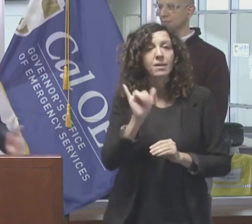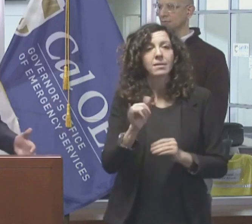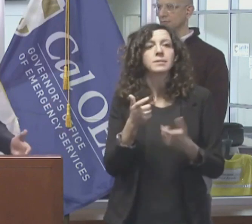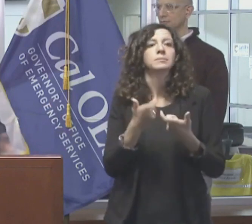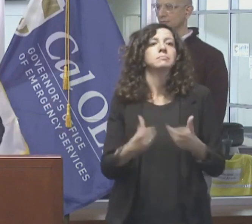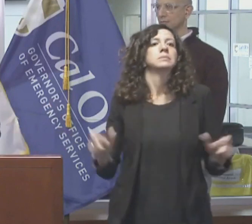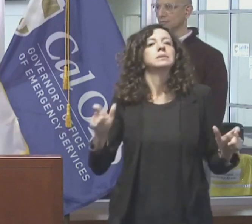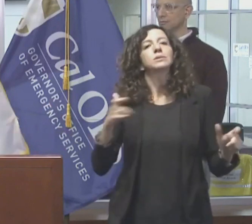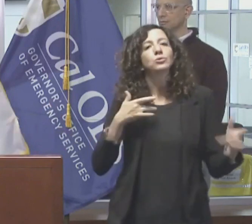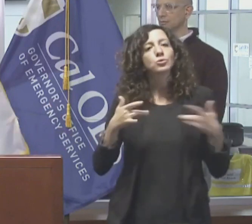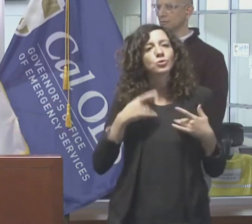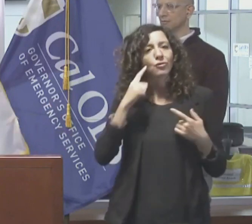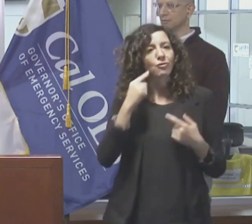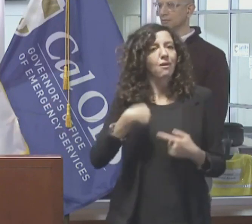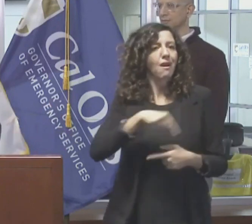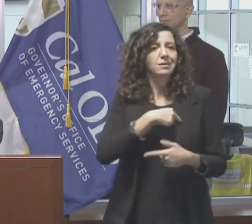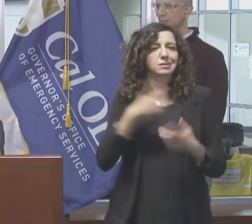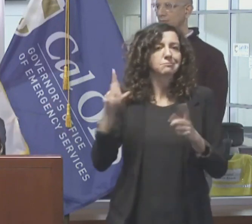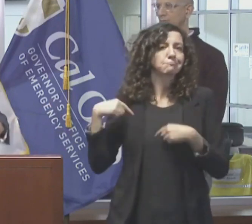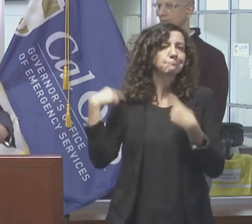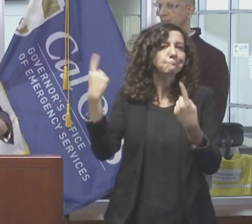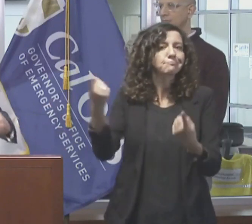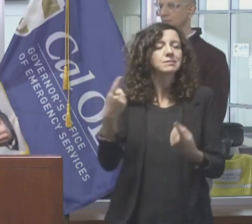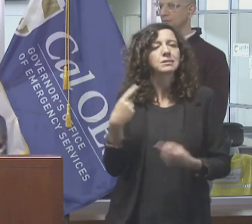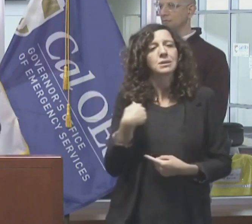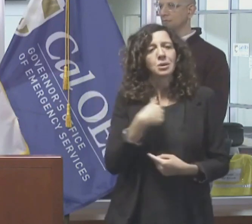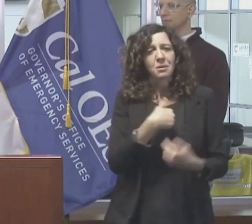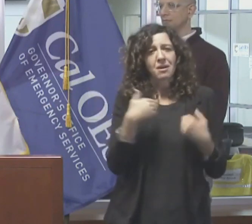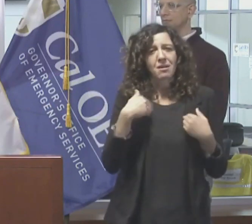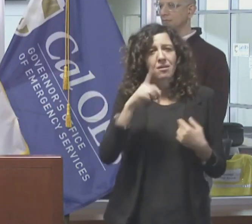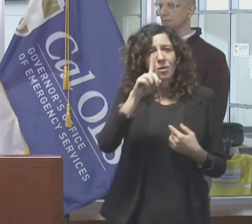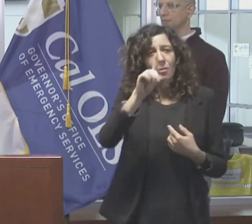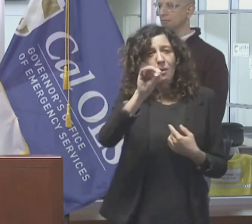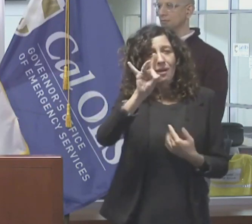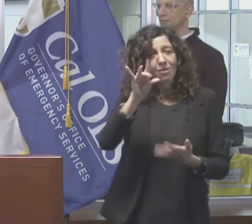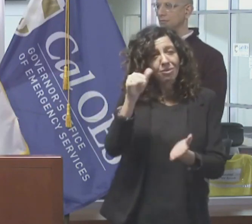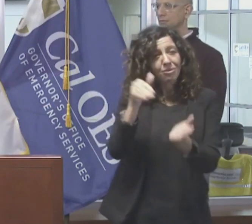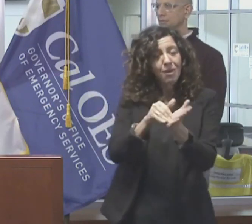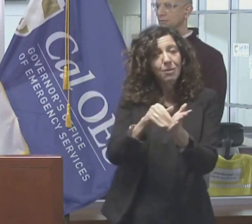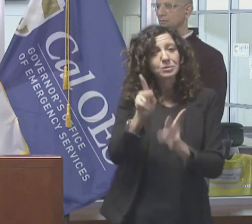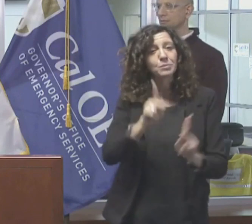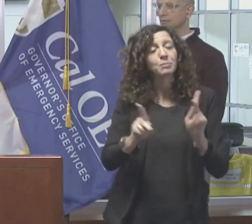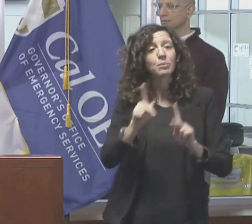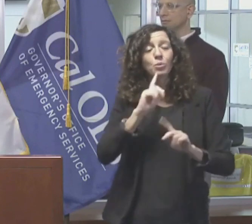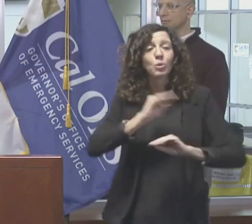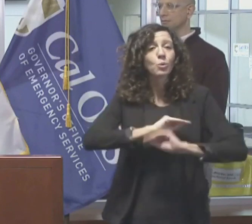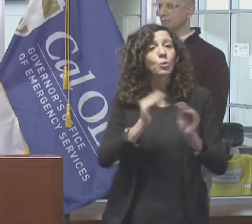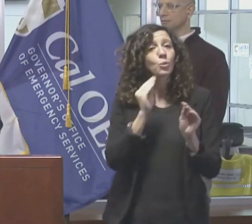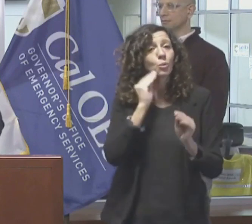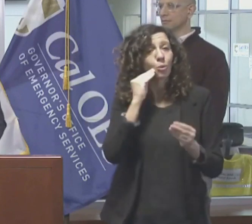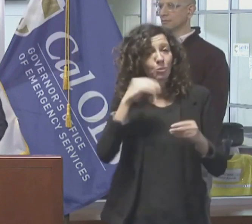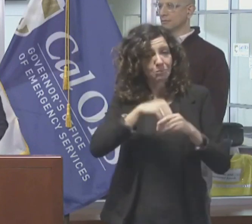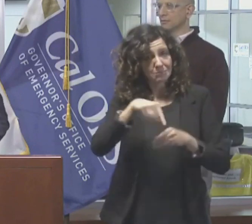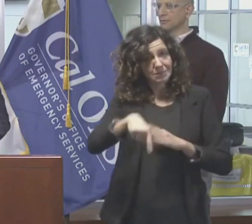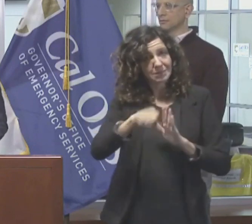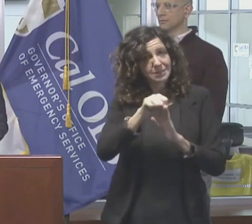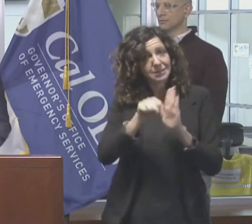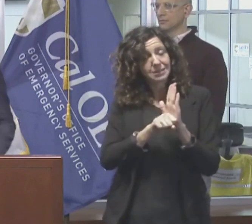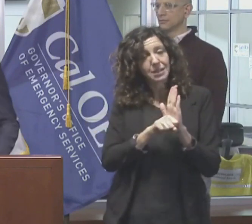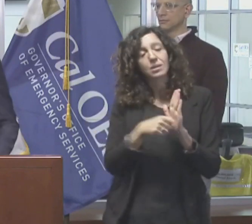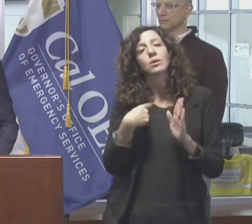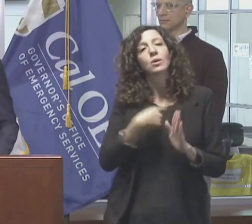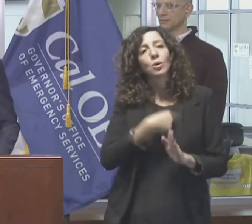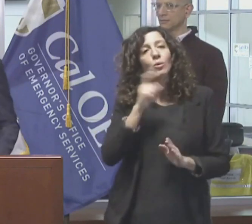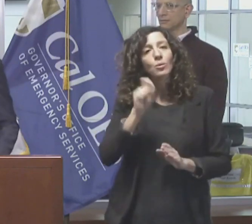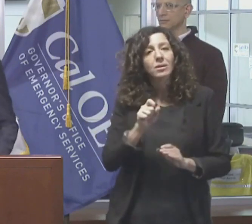in the abstract. We have 108,000 unsheltered homeless individuals in the state of California. We need to meet